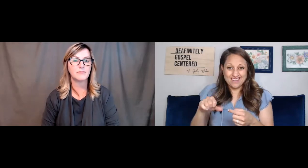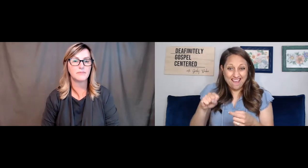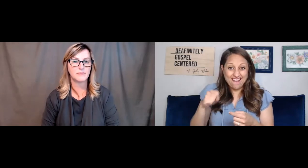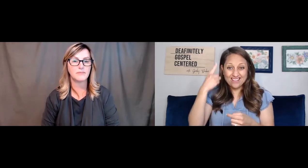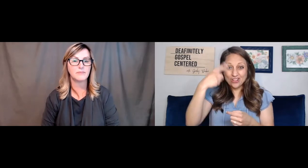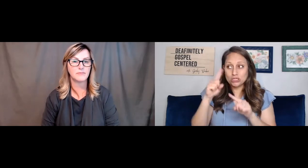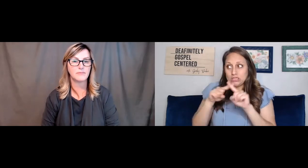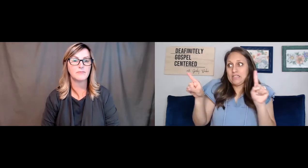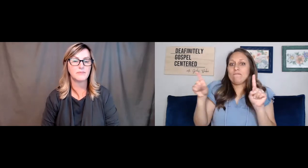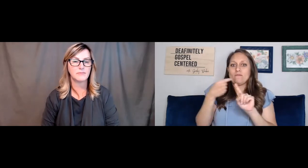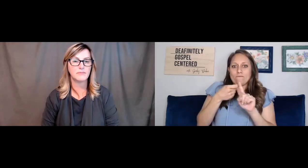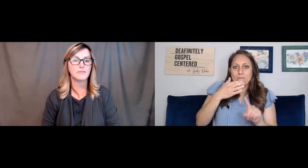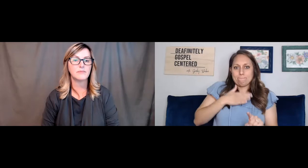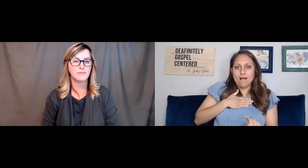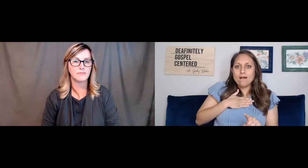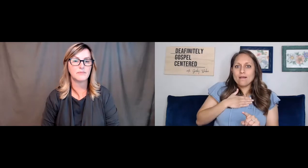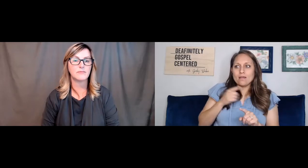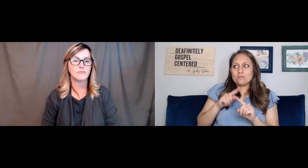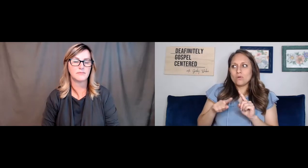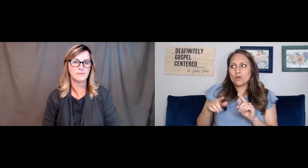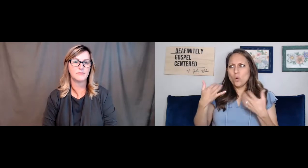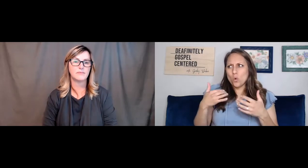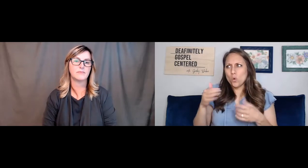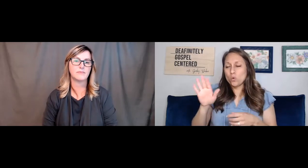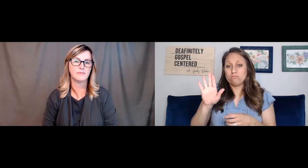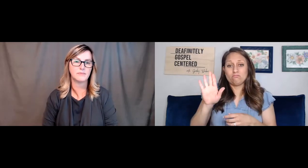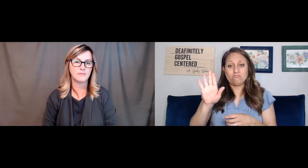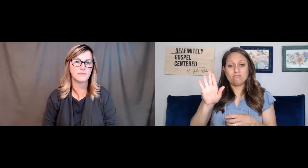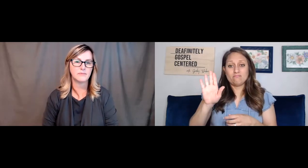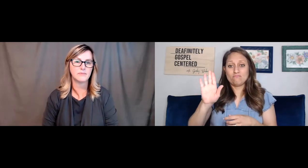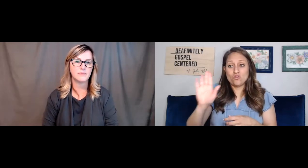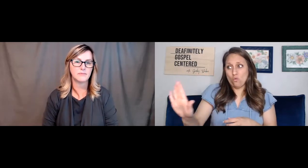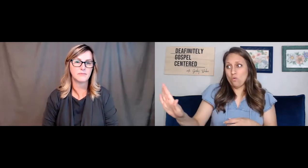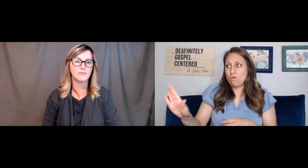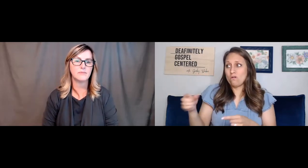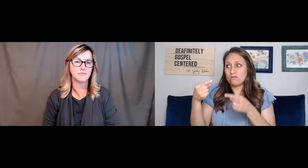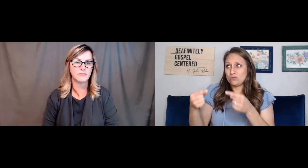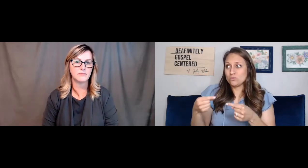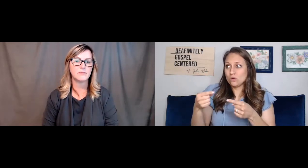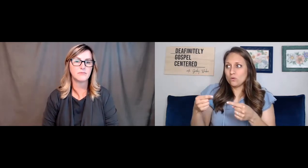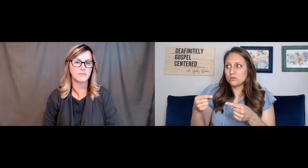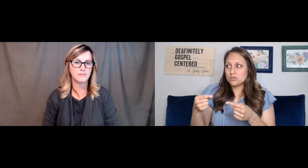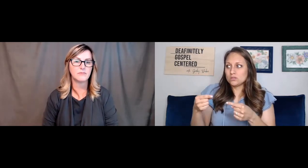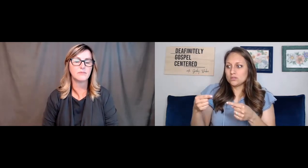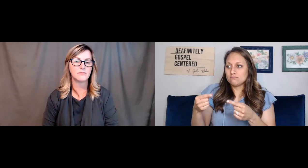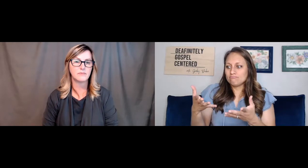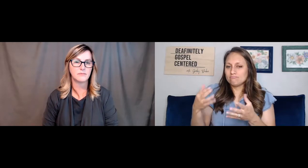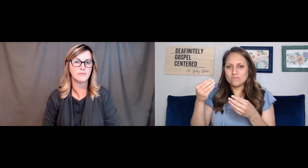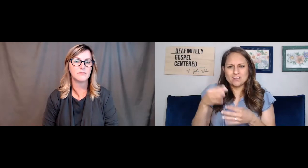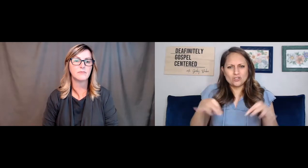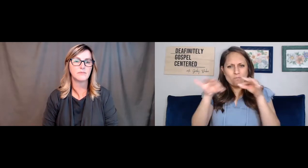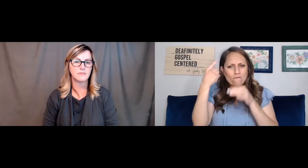just an interesting concept that you mentioned, these categories of different times, different things that impacted the world. And I mean,